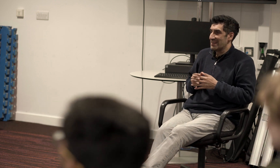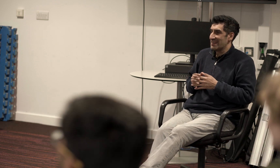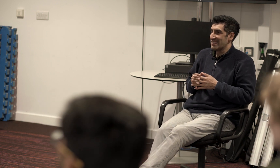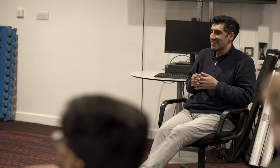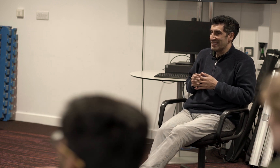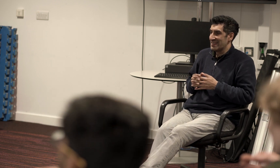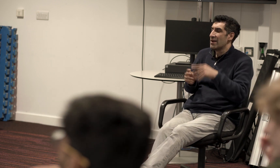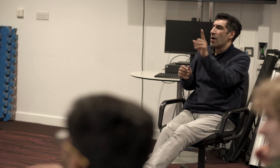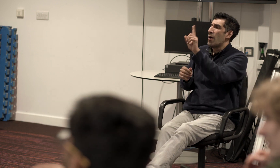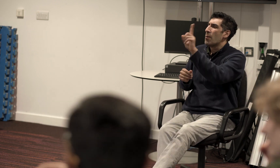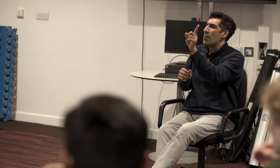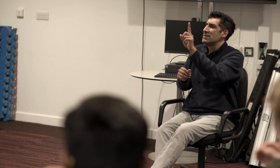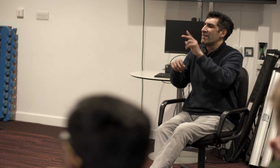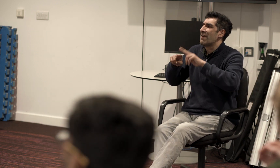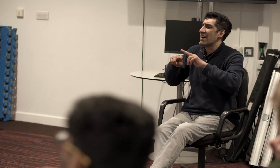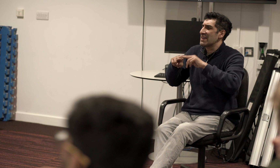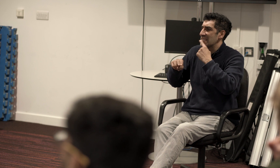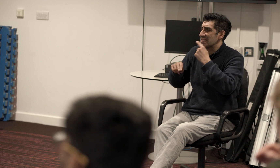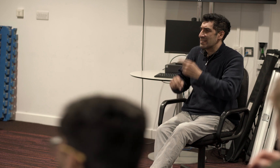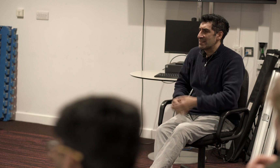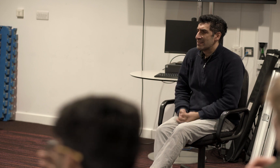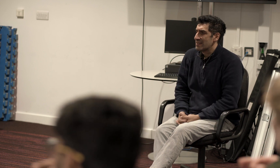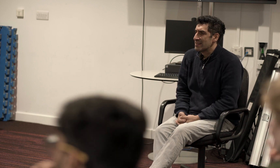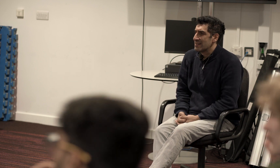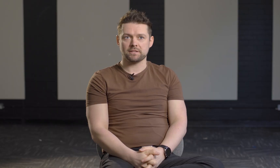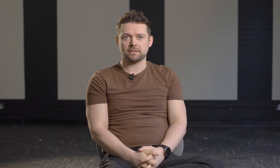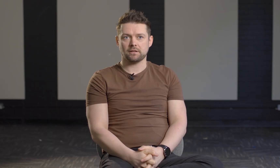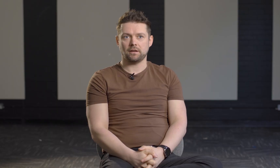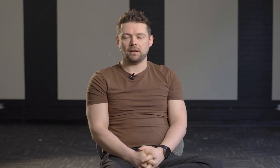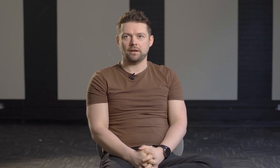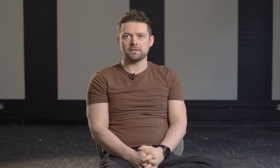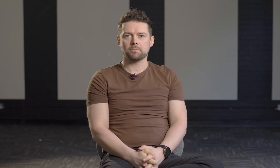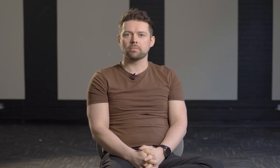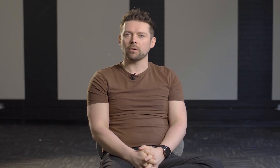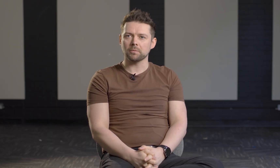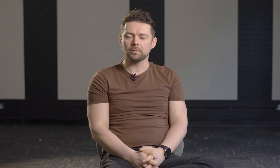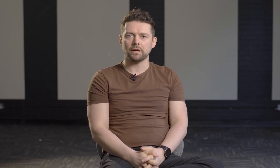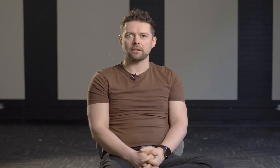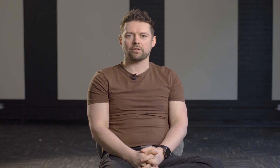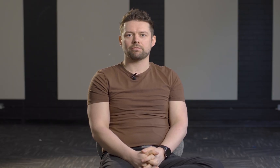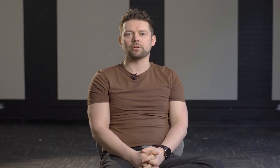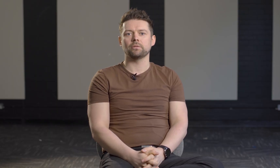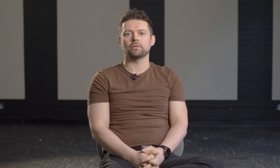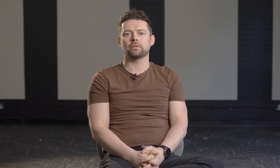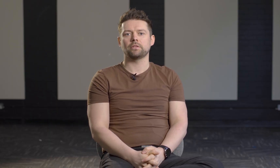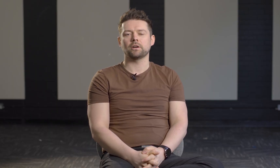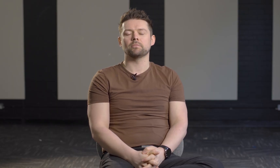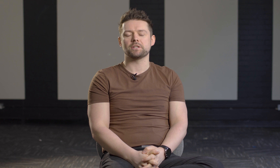The best way that people can support the deaf community and interpreters is probably through the British